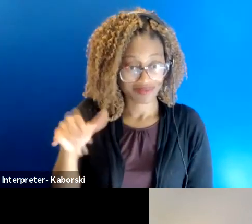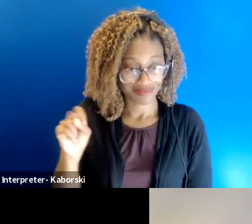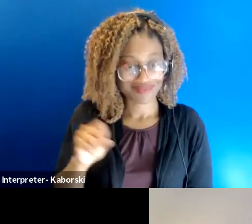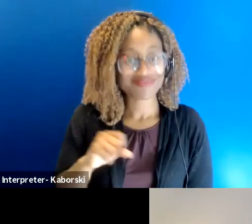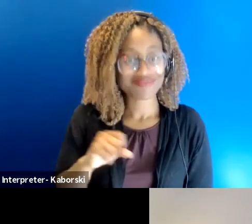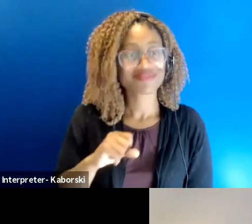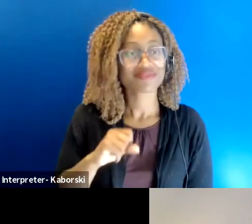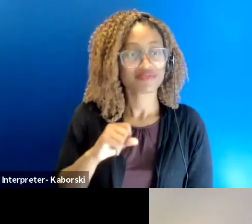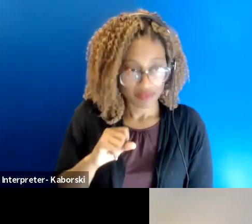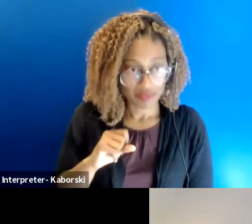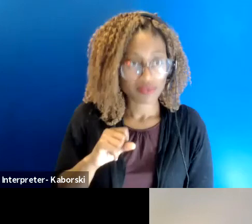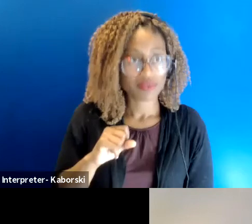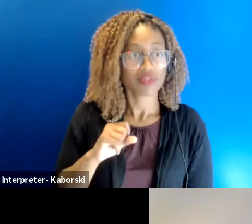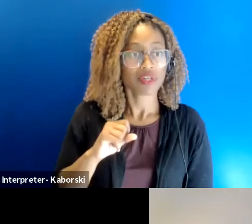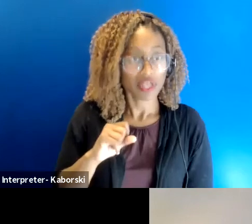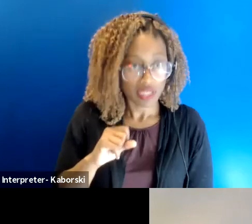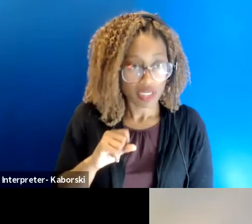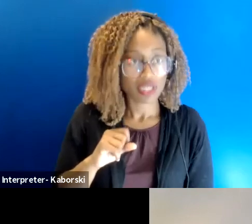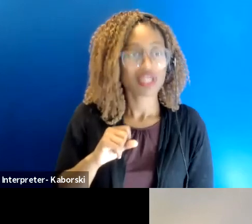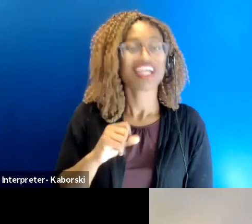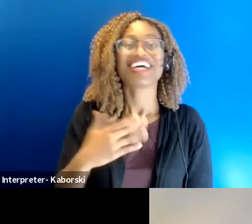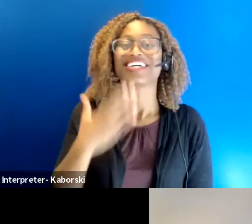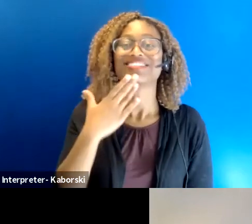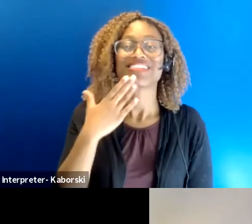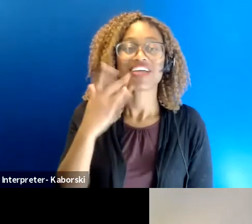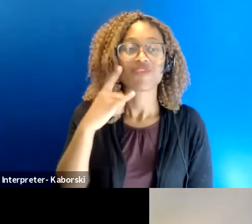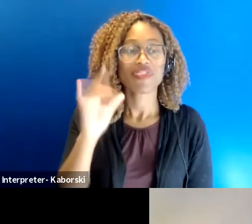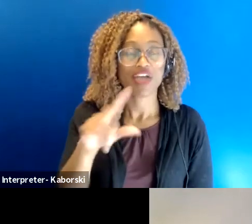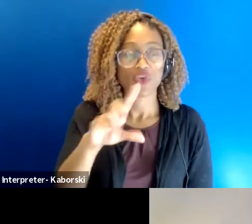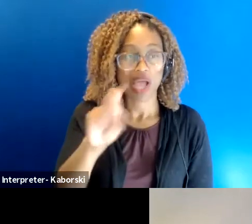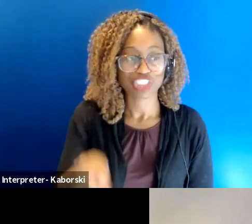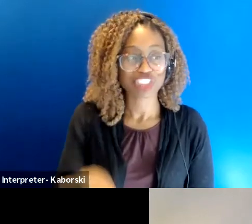Okay. Thank you for that question.